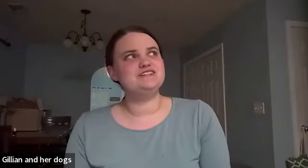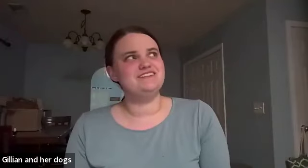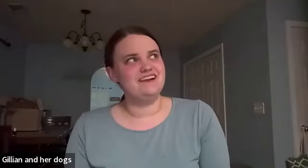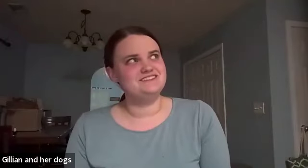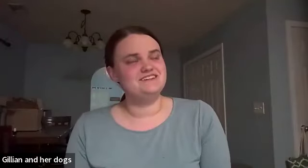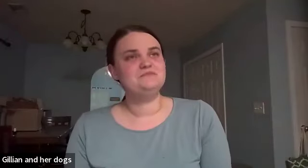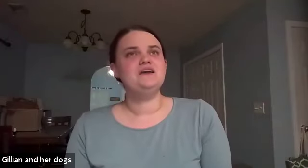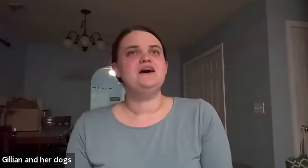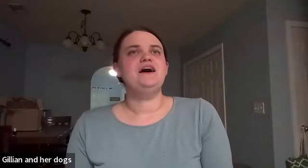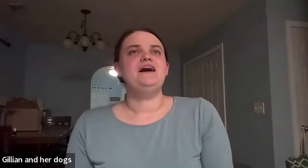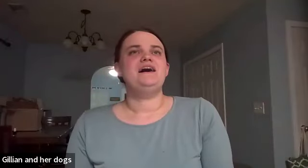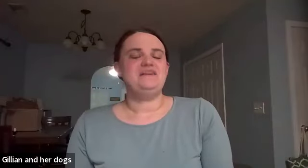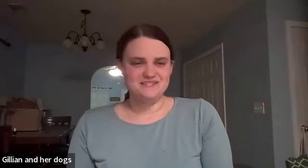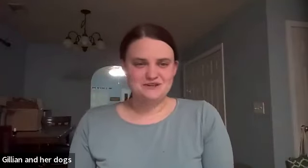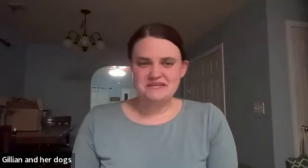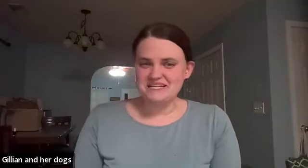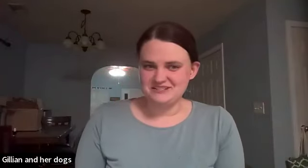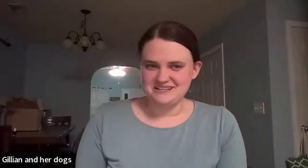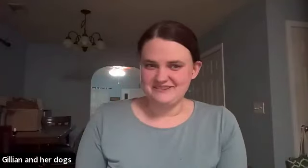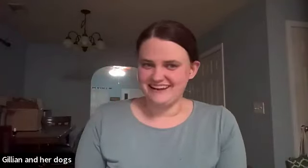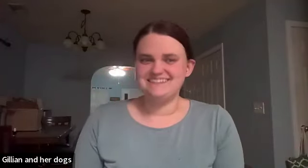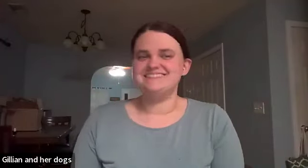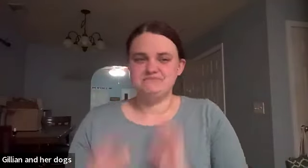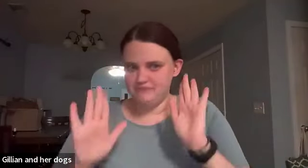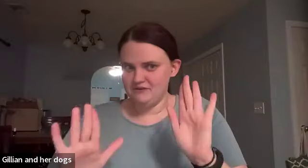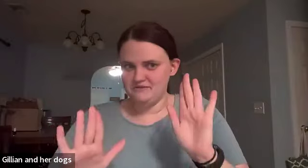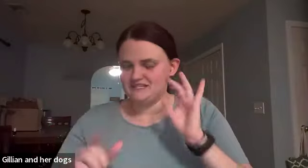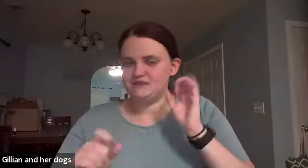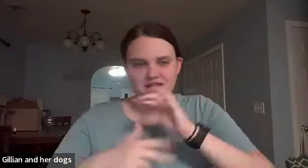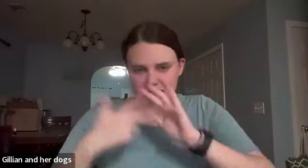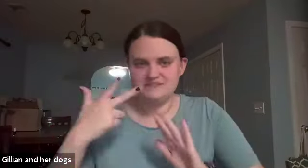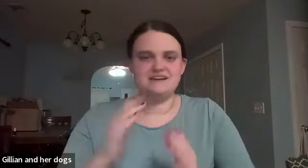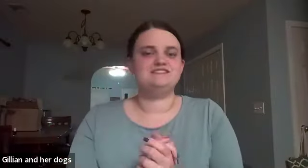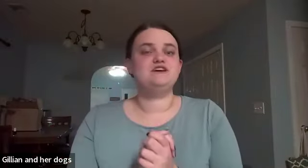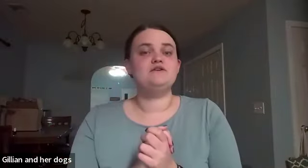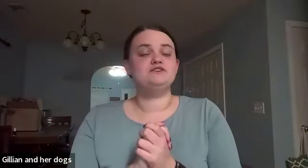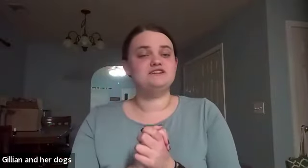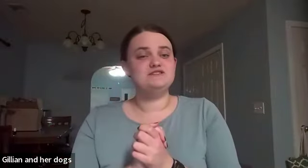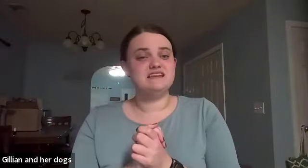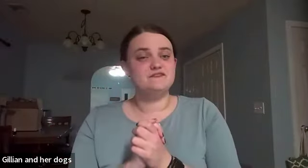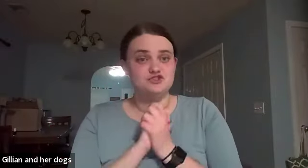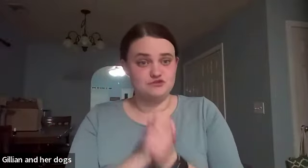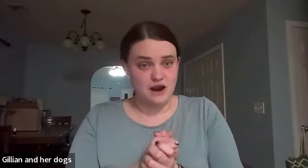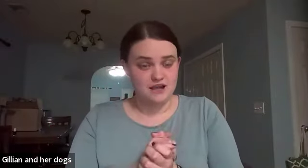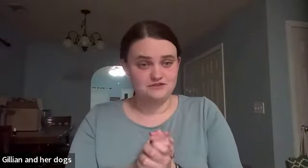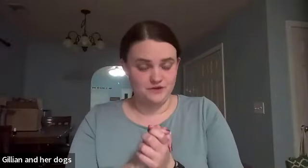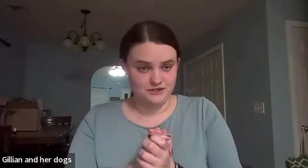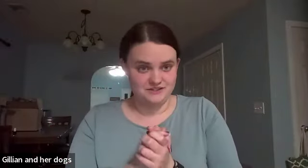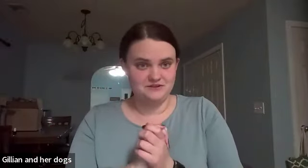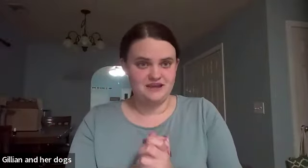garbage collector, all right, this is going to be an interesting one, guys. So bear with me. It's going to be a couple signs. So you're going to do the sign for trash first. Okay.